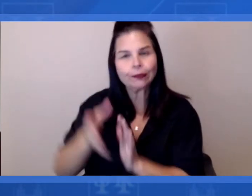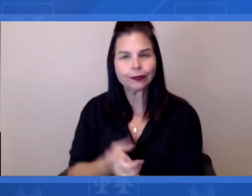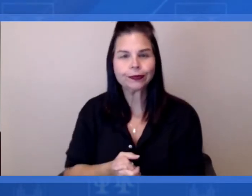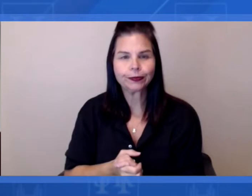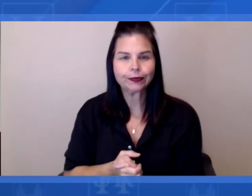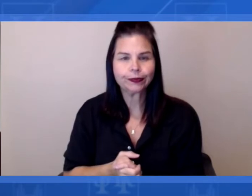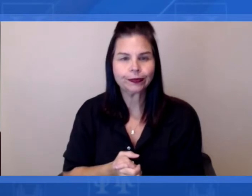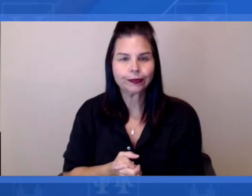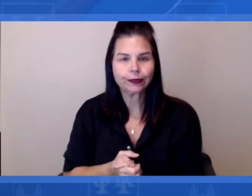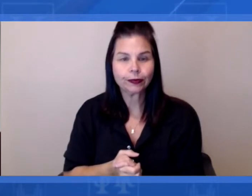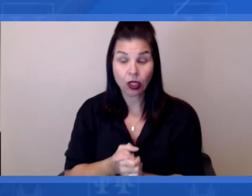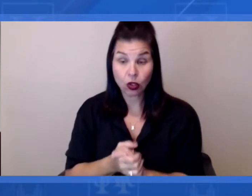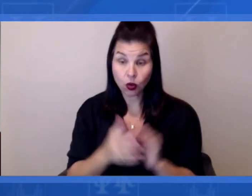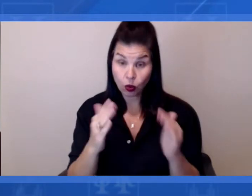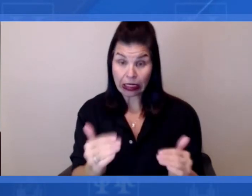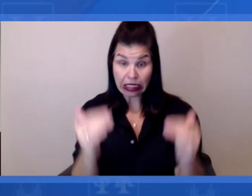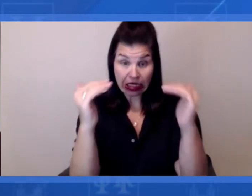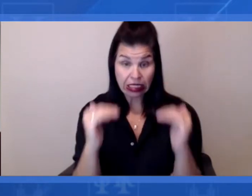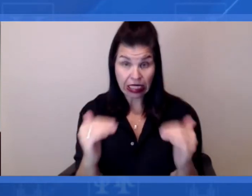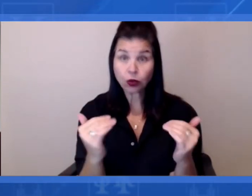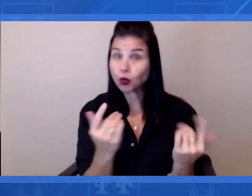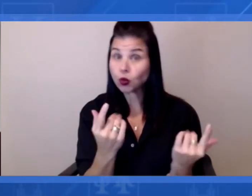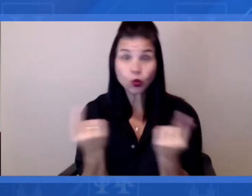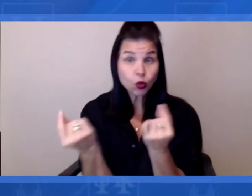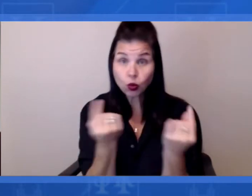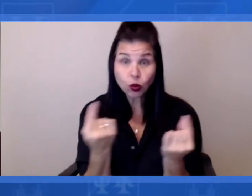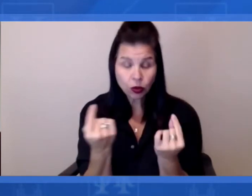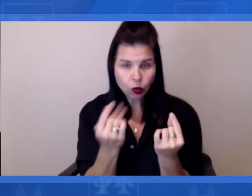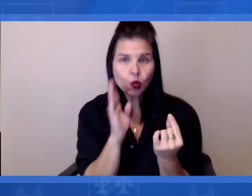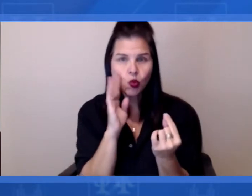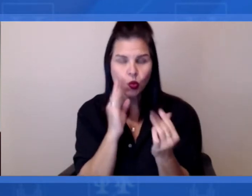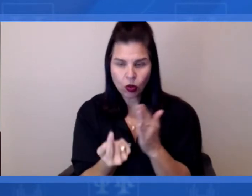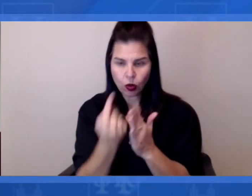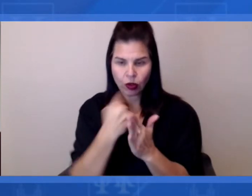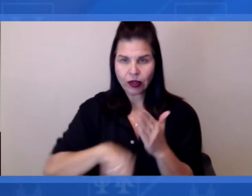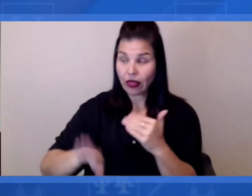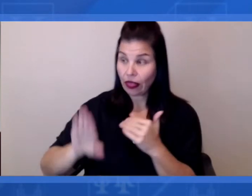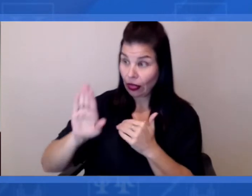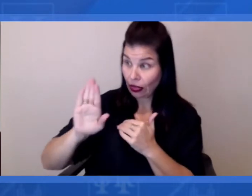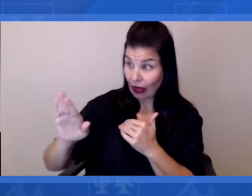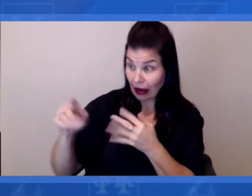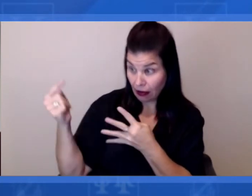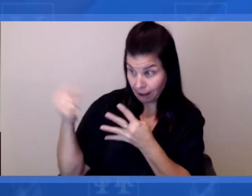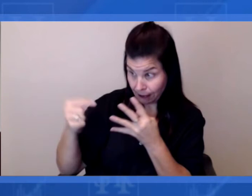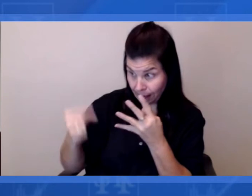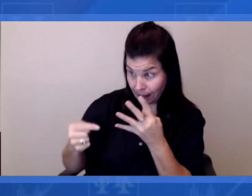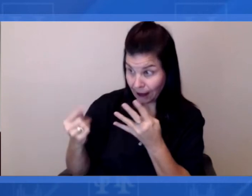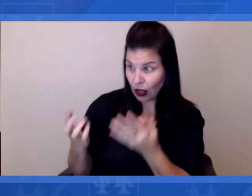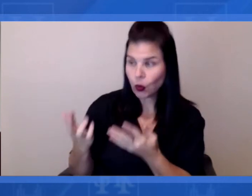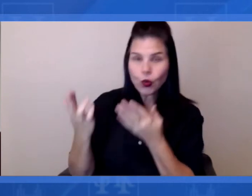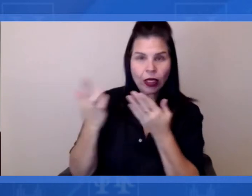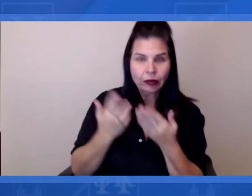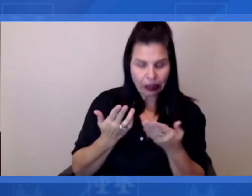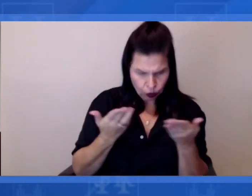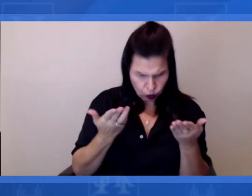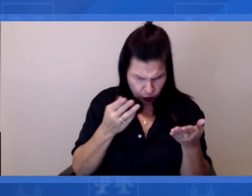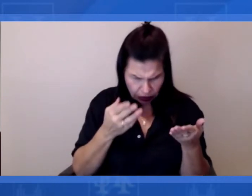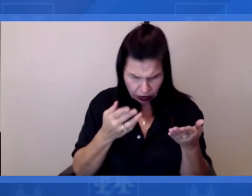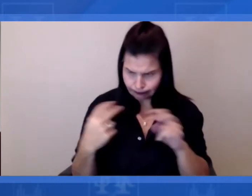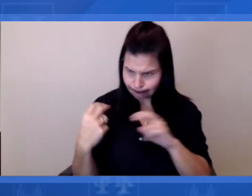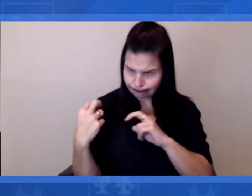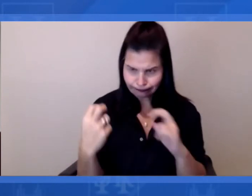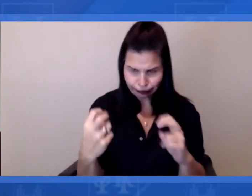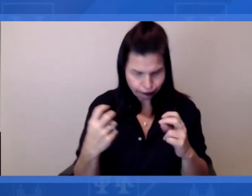Our next step is to review their resulting recommendations internally